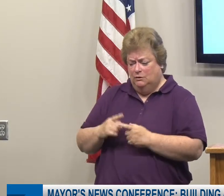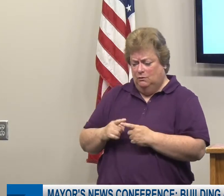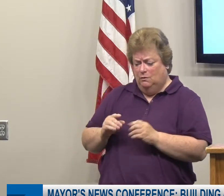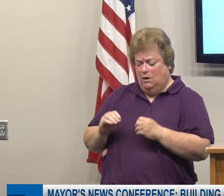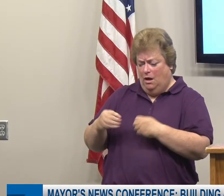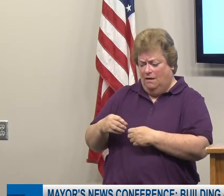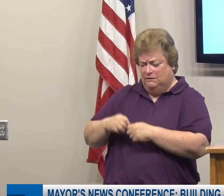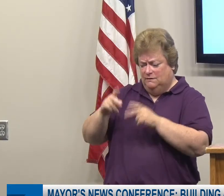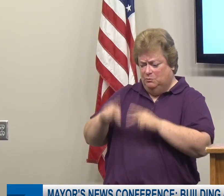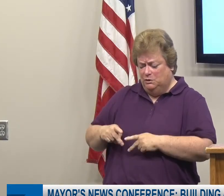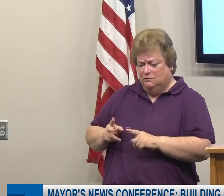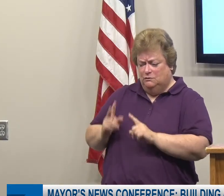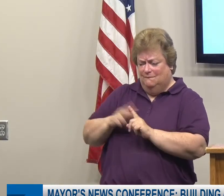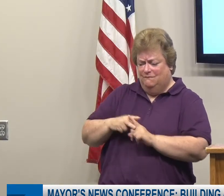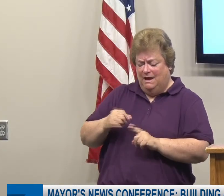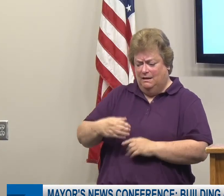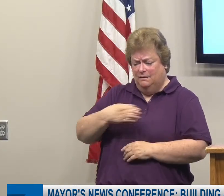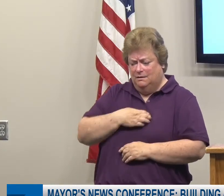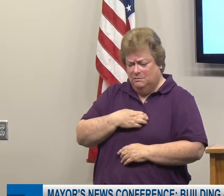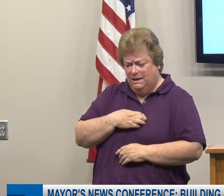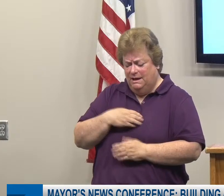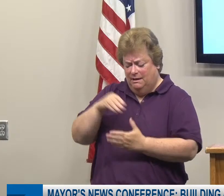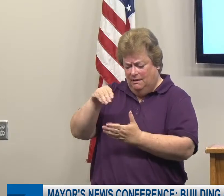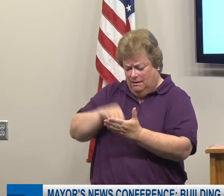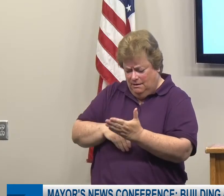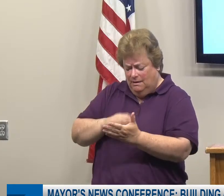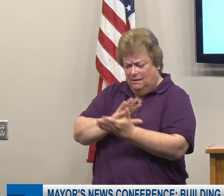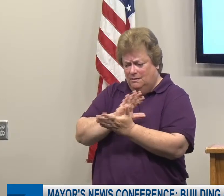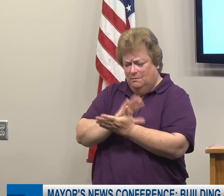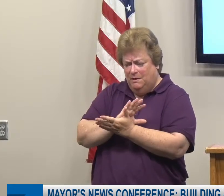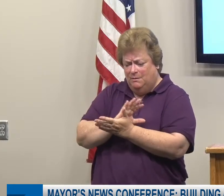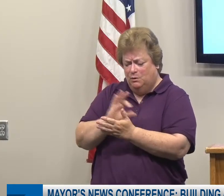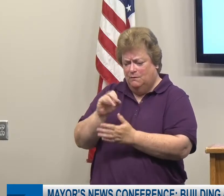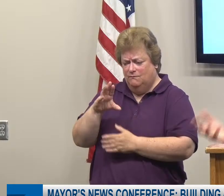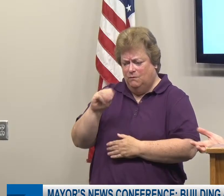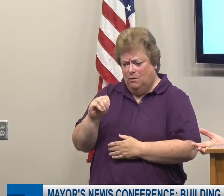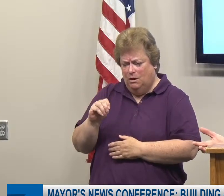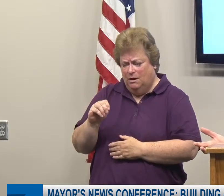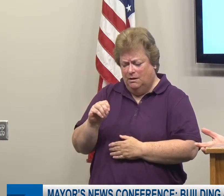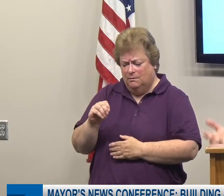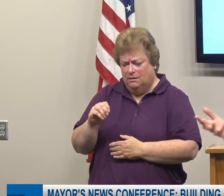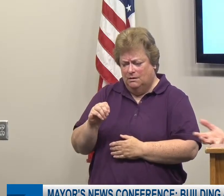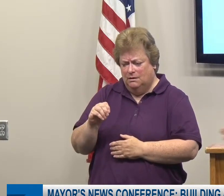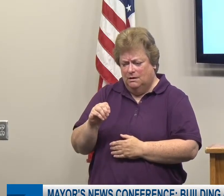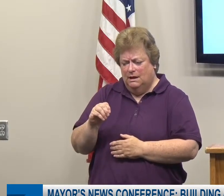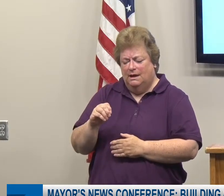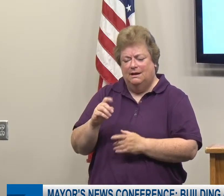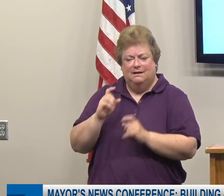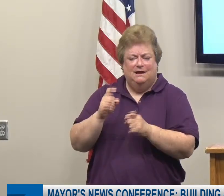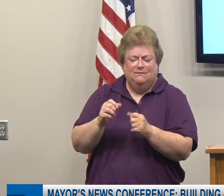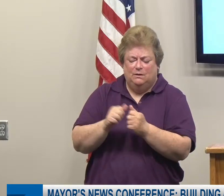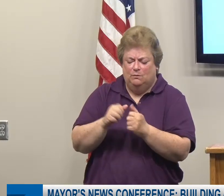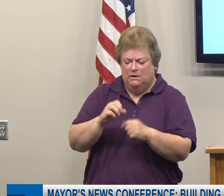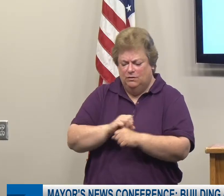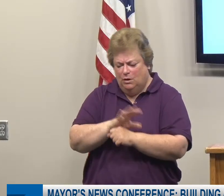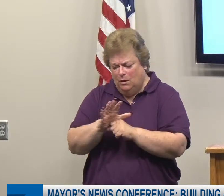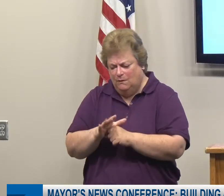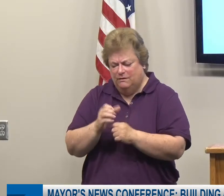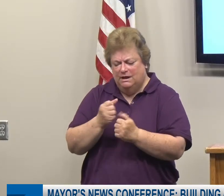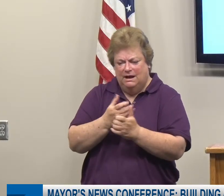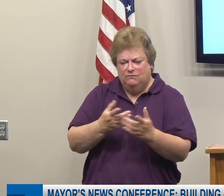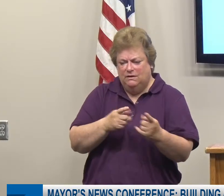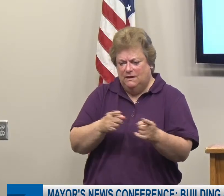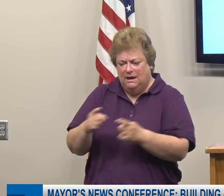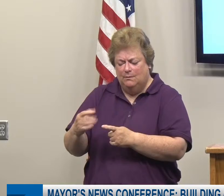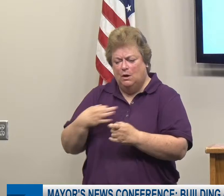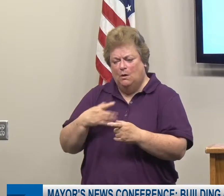person and filing it in a written paper-based form, and given the pandemic and all the changes that we've made to try to make things